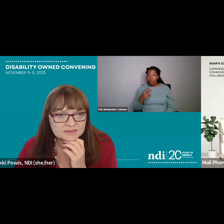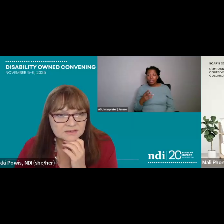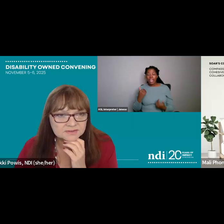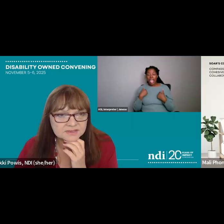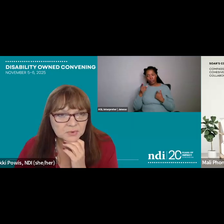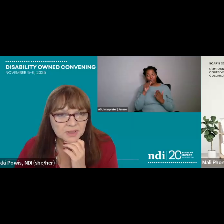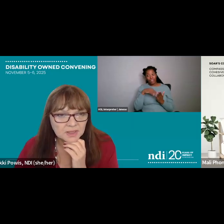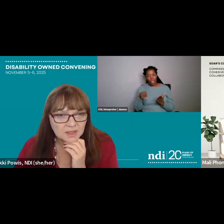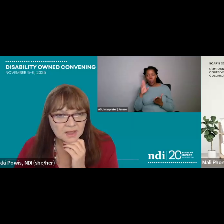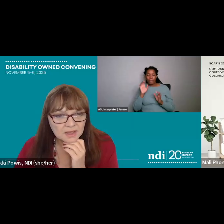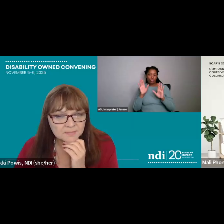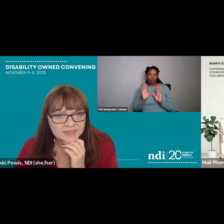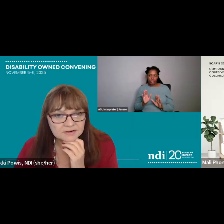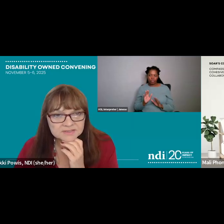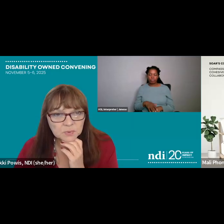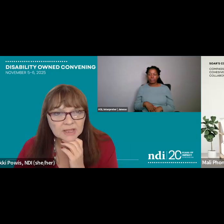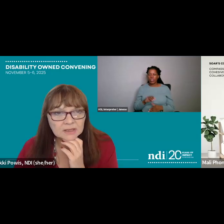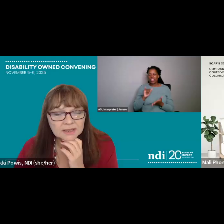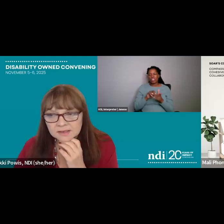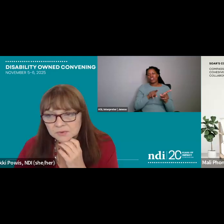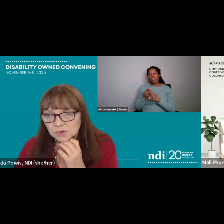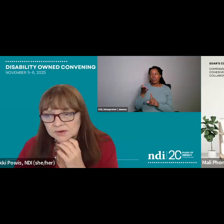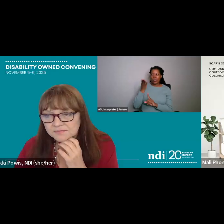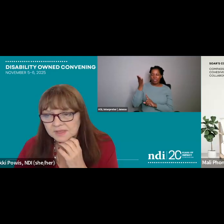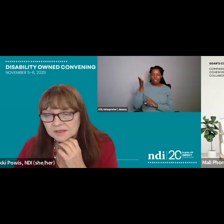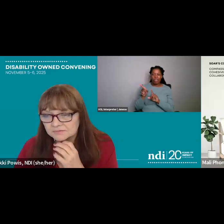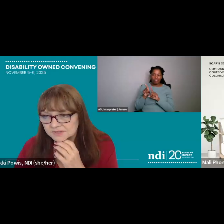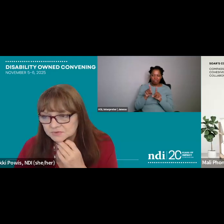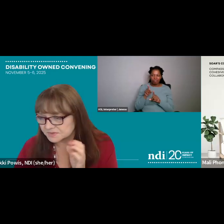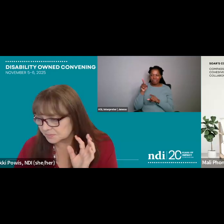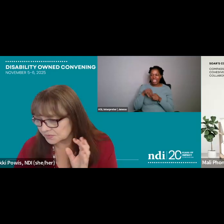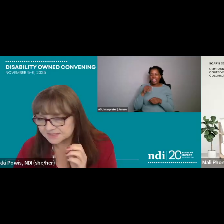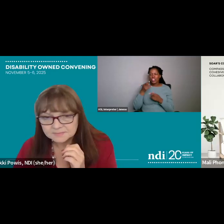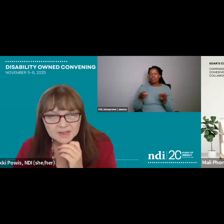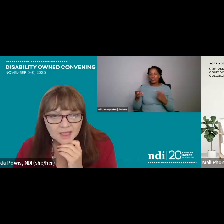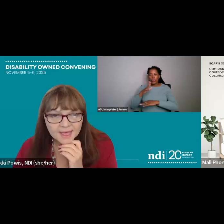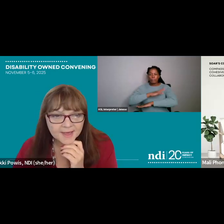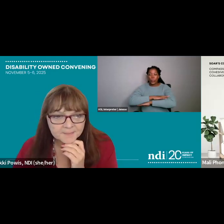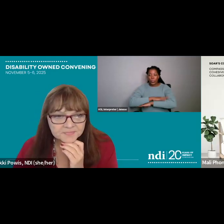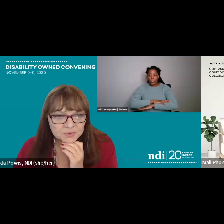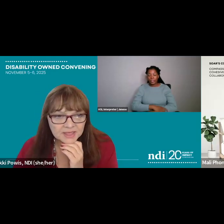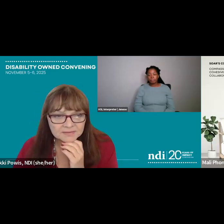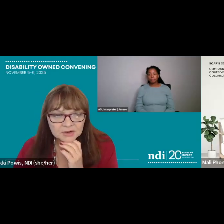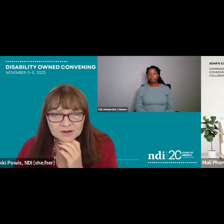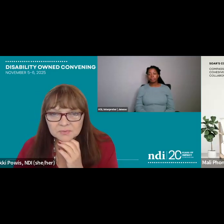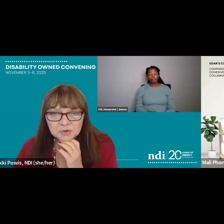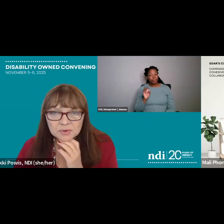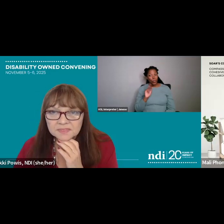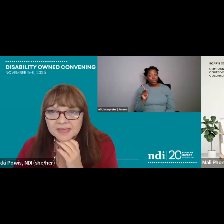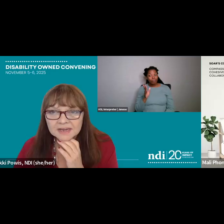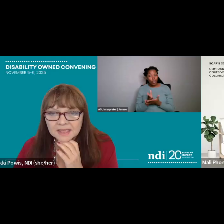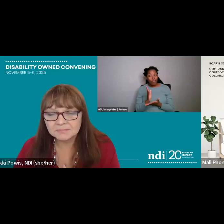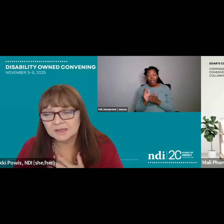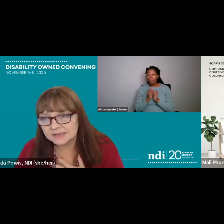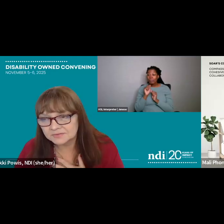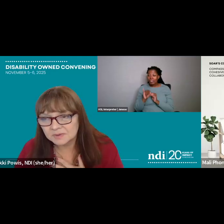So that is also there as well in one of the resource booths. Okay, all right. Well,